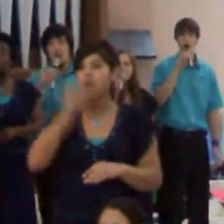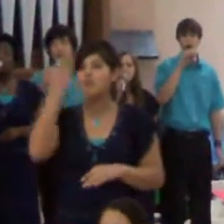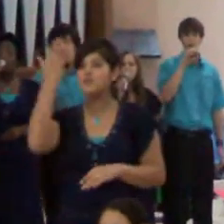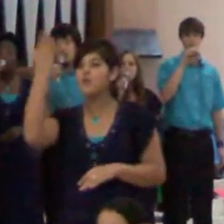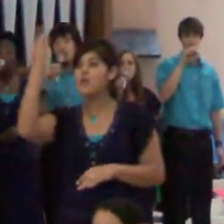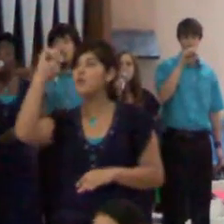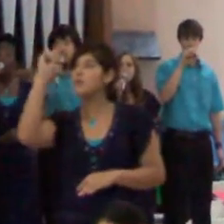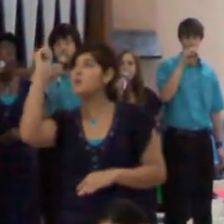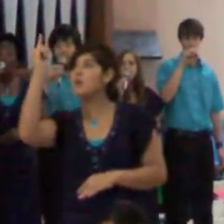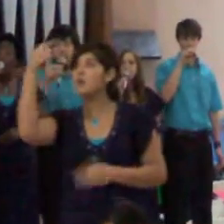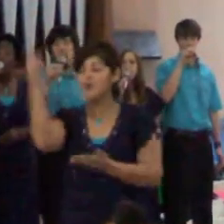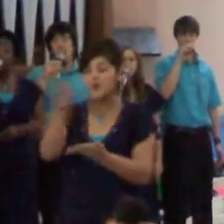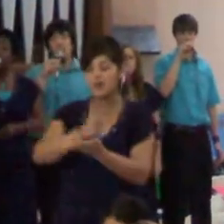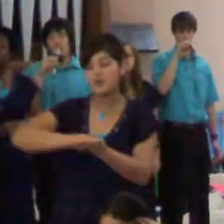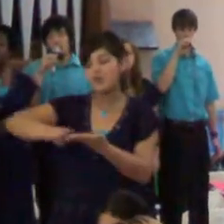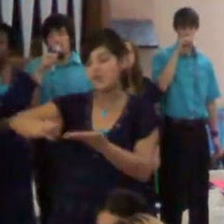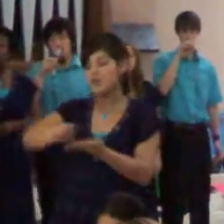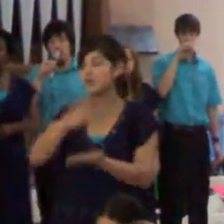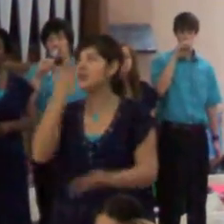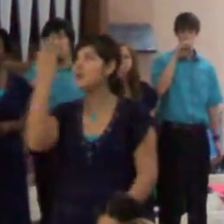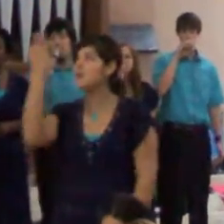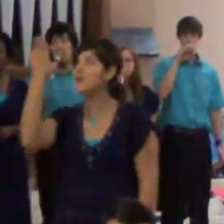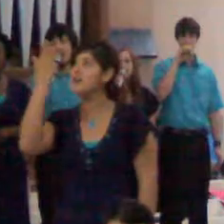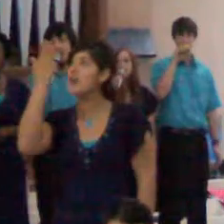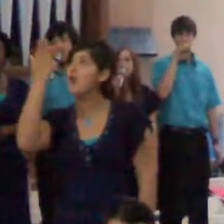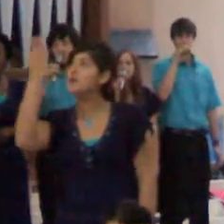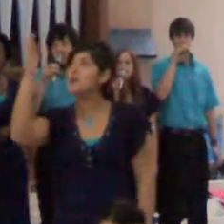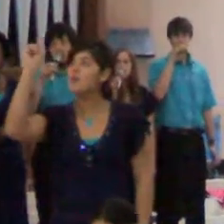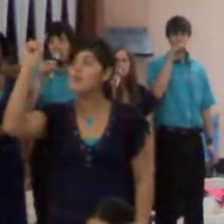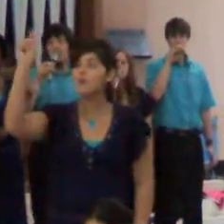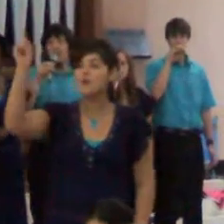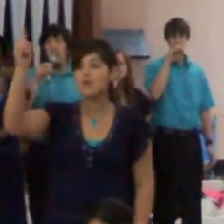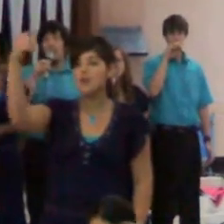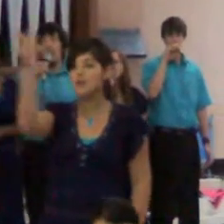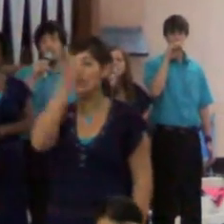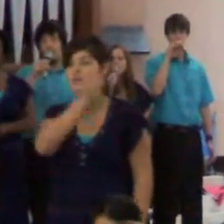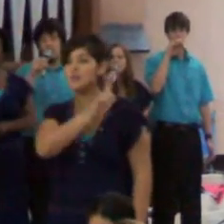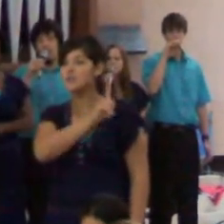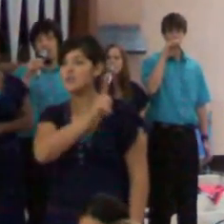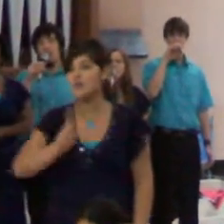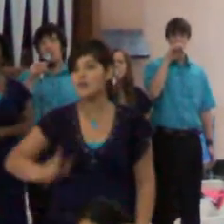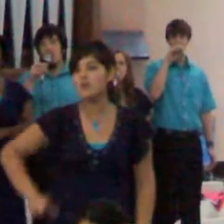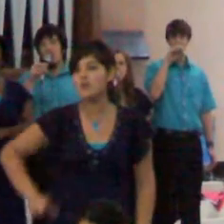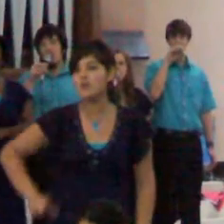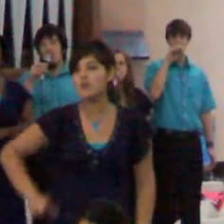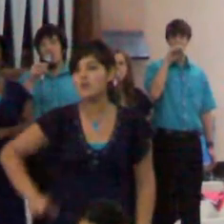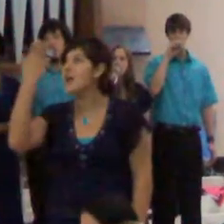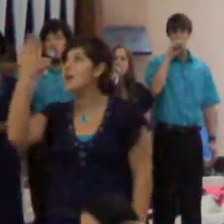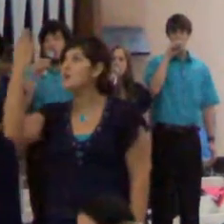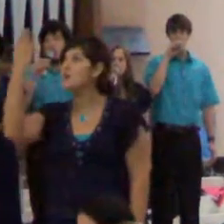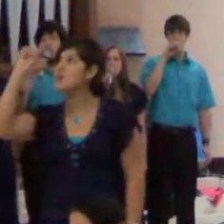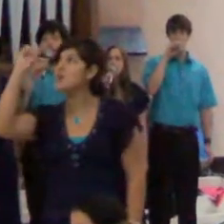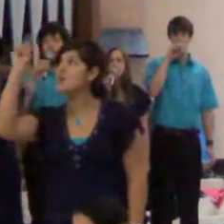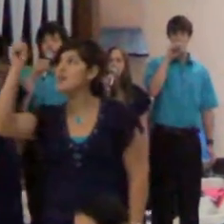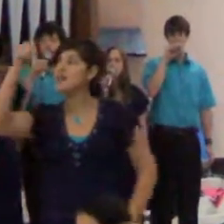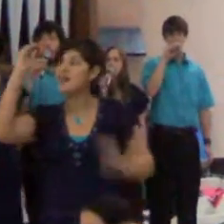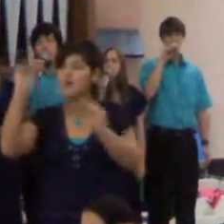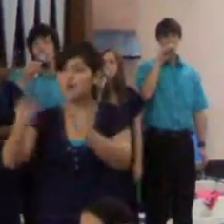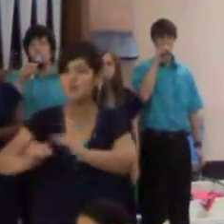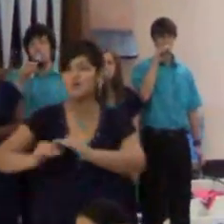and for you alone The Holy one you alone not alone